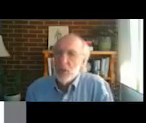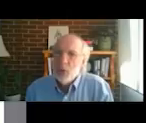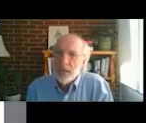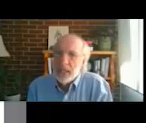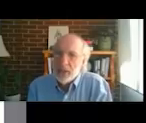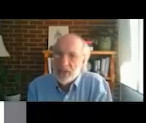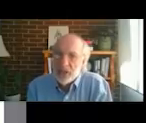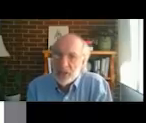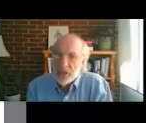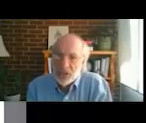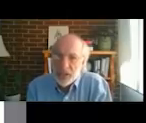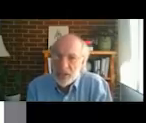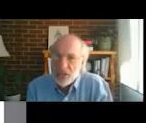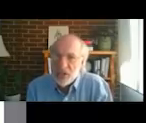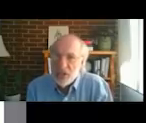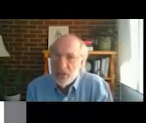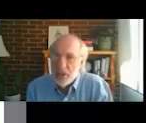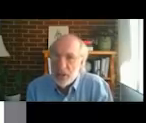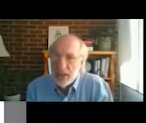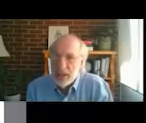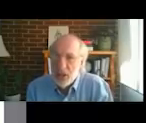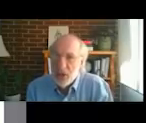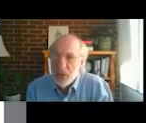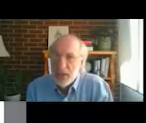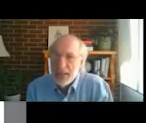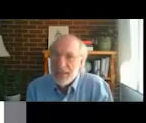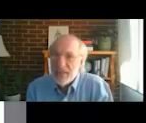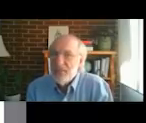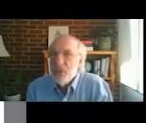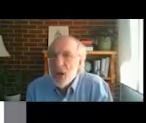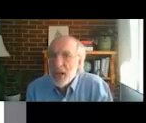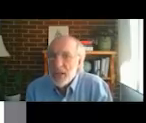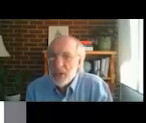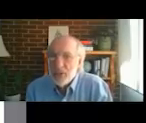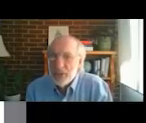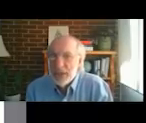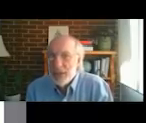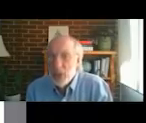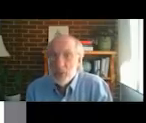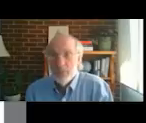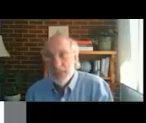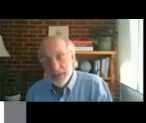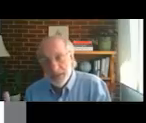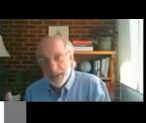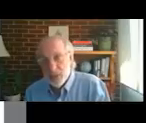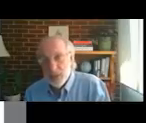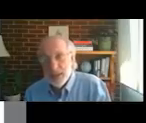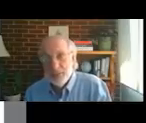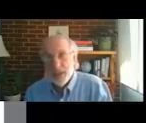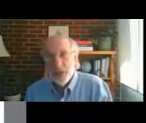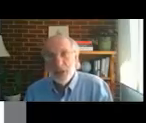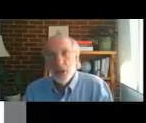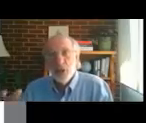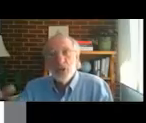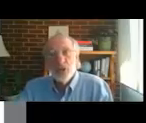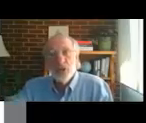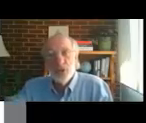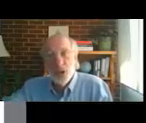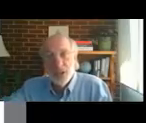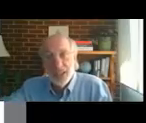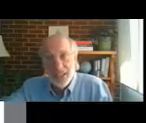Remember, when errors occur, the child is just doing what they know. It's not, or in this case, what they might not